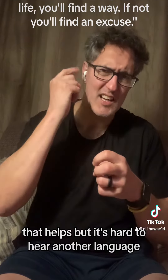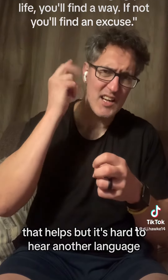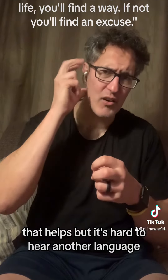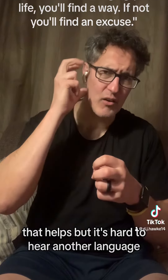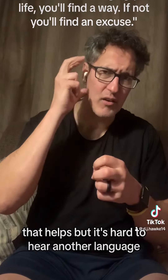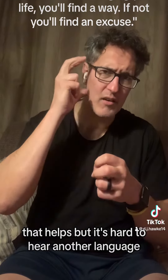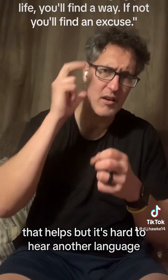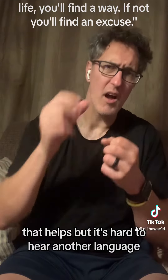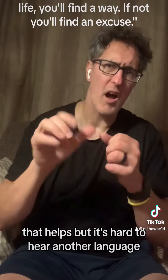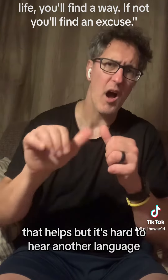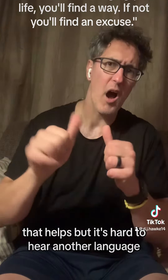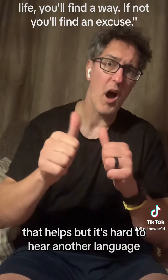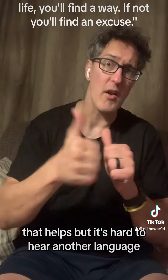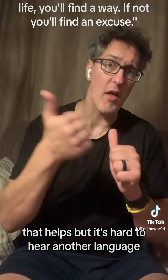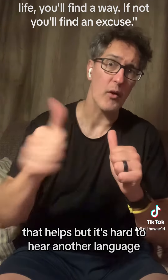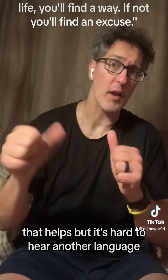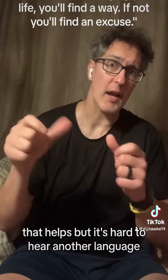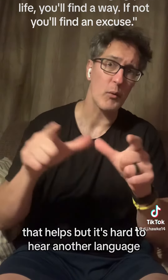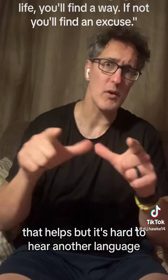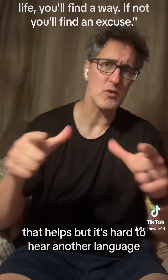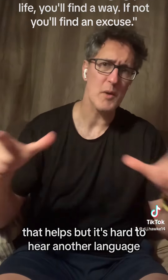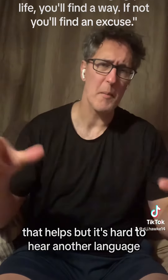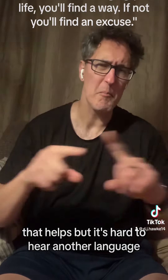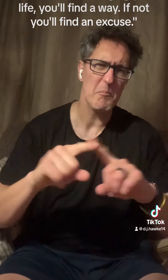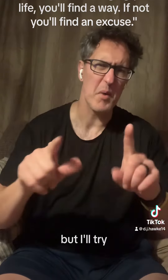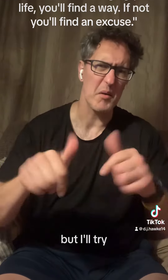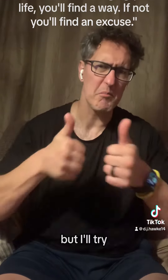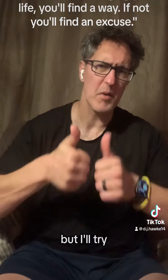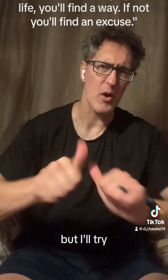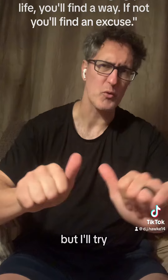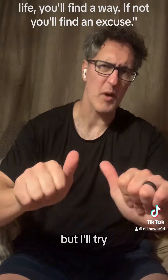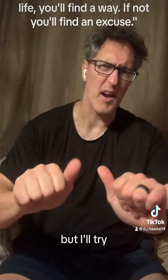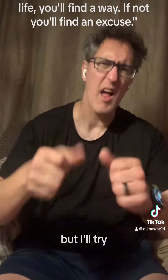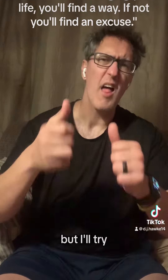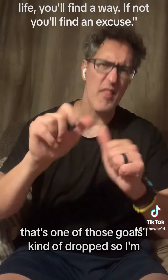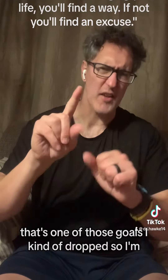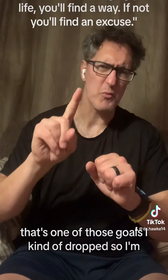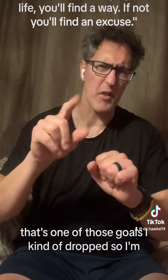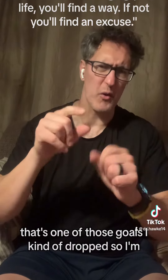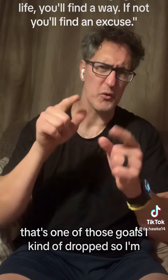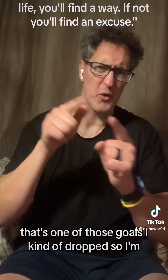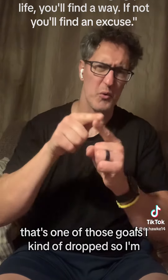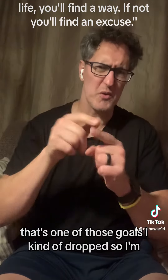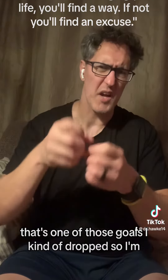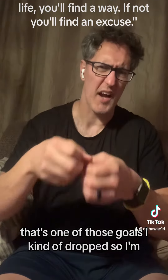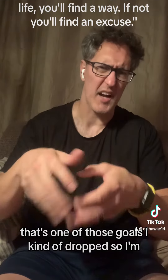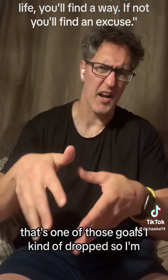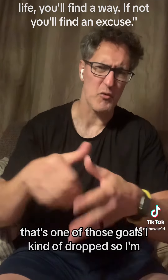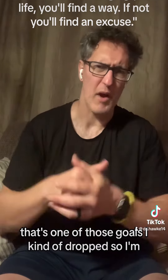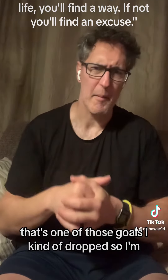hear another language, but I'll try. That's one of those goals I kind of dropped,